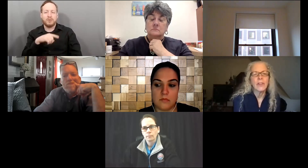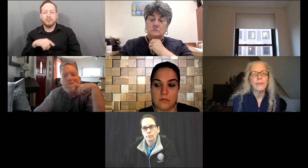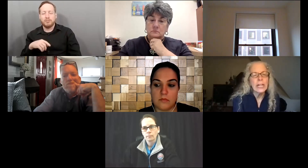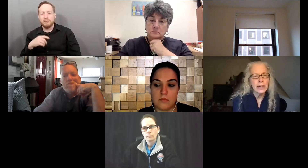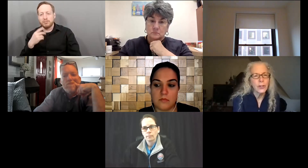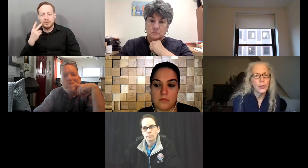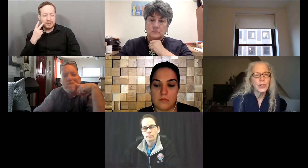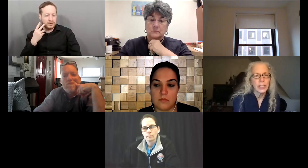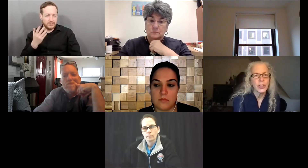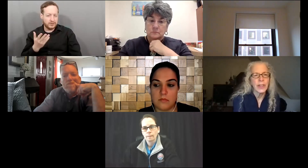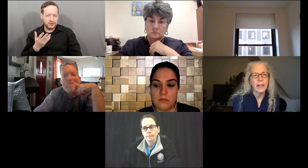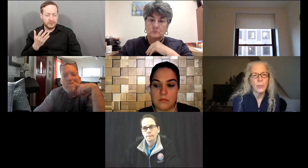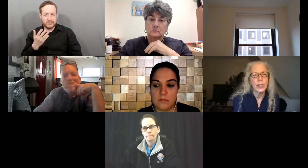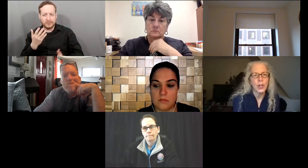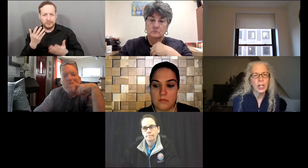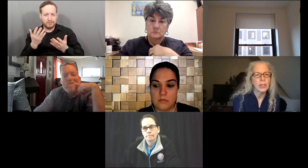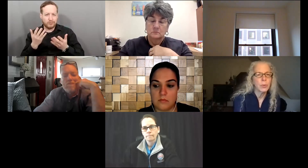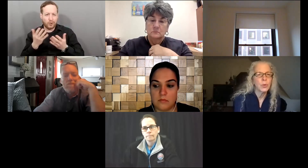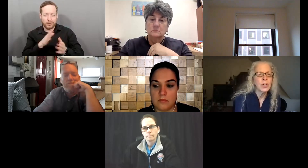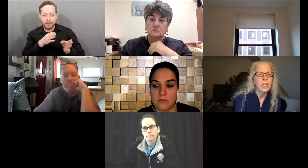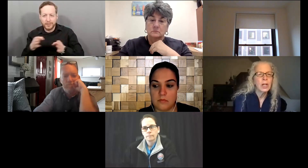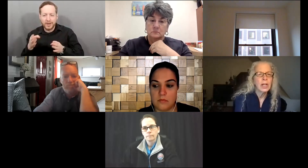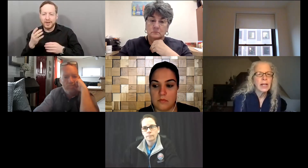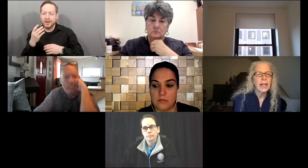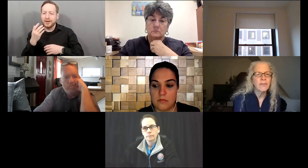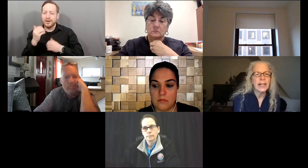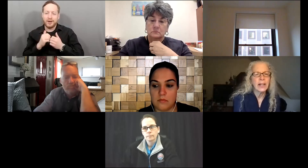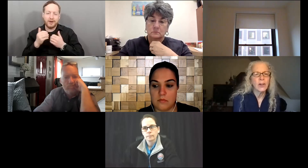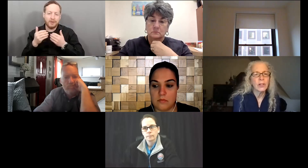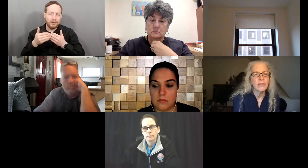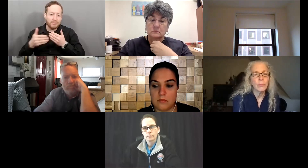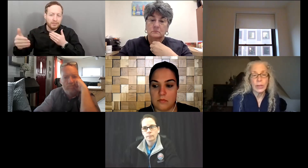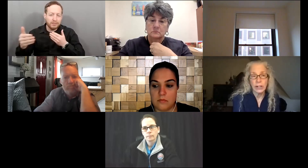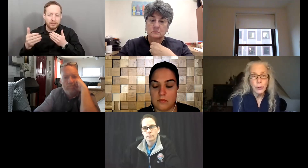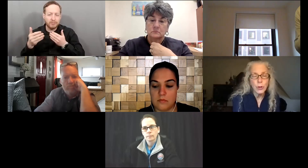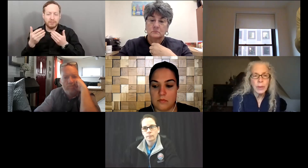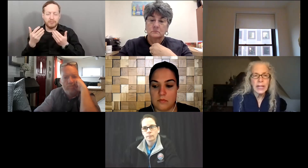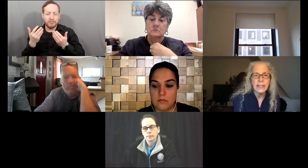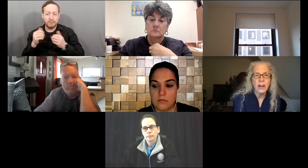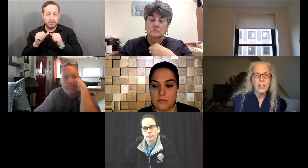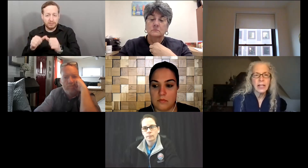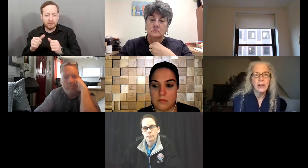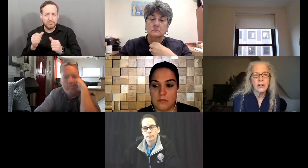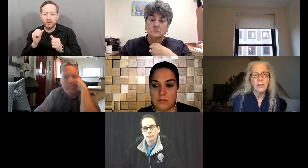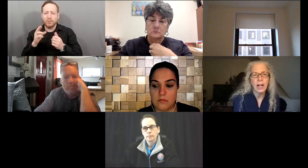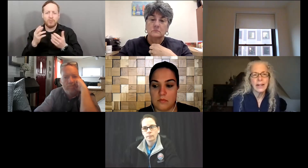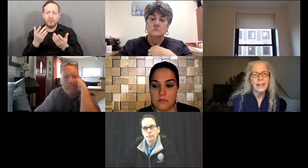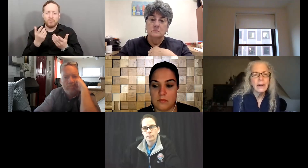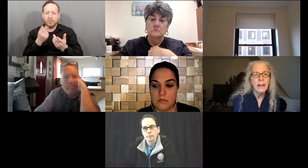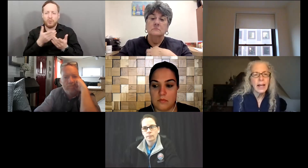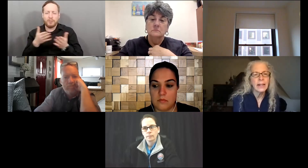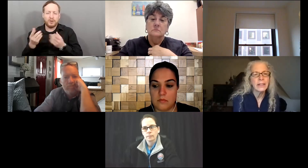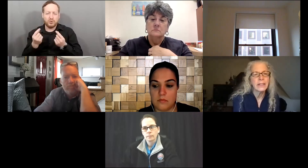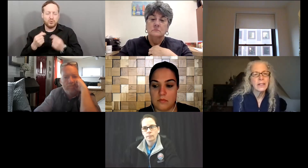even are free to do such a thing. We could talk to the board and find out what their future plans are here on